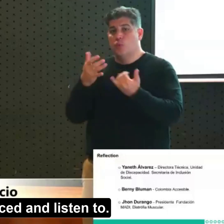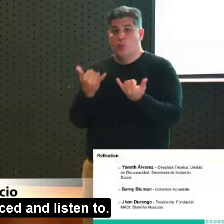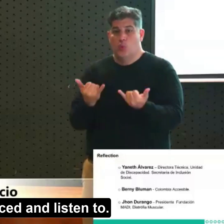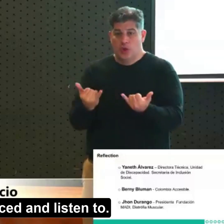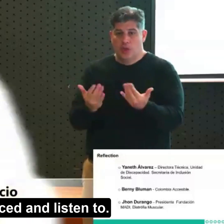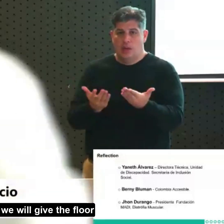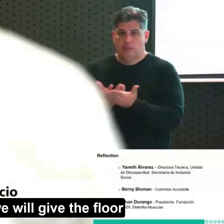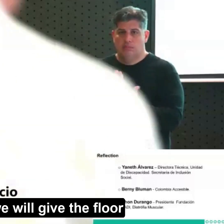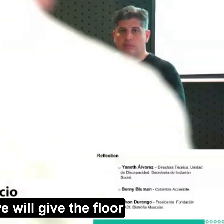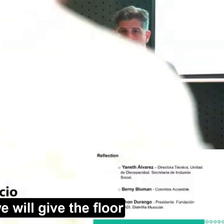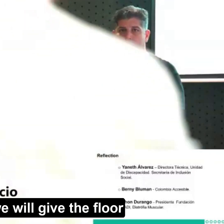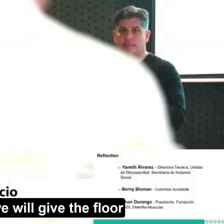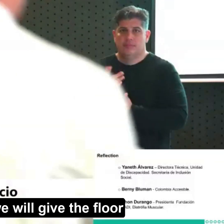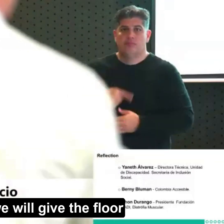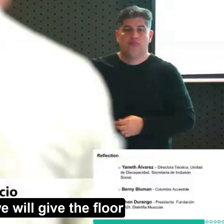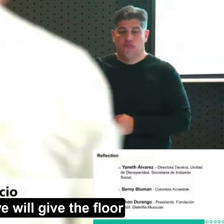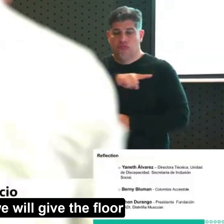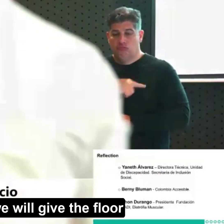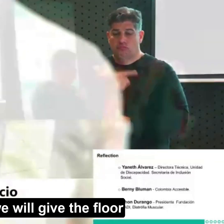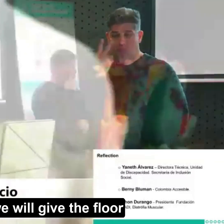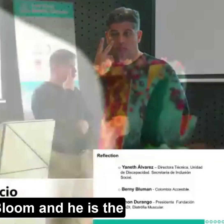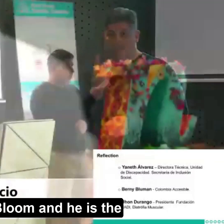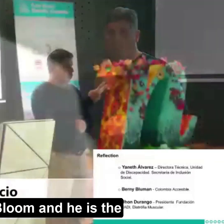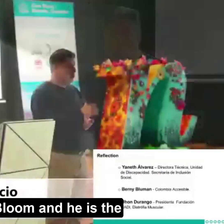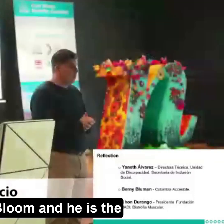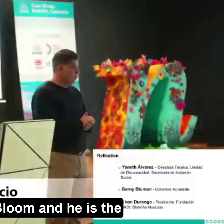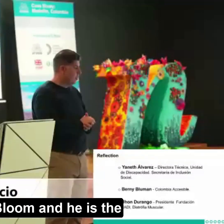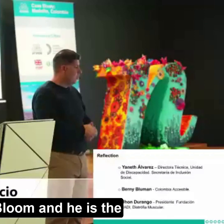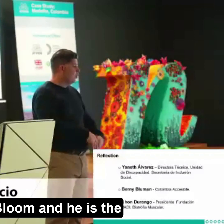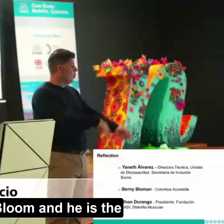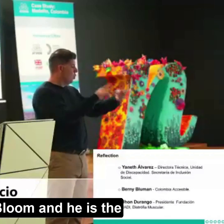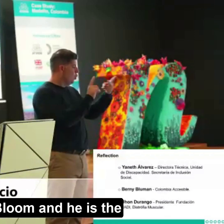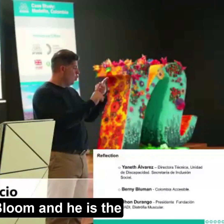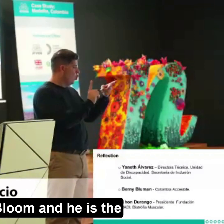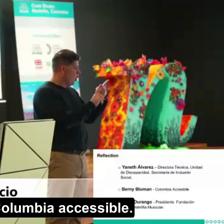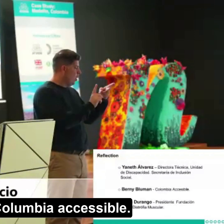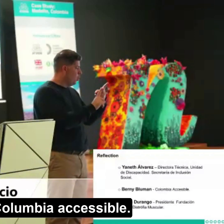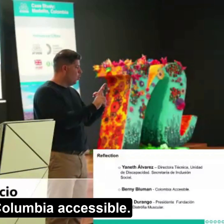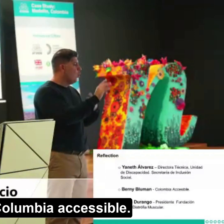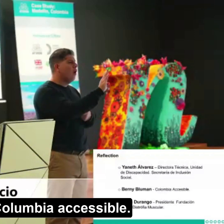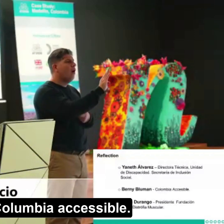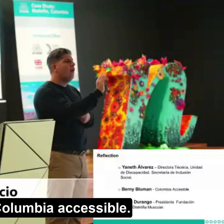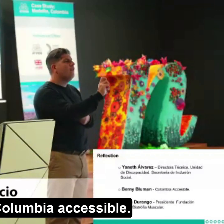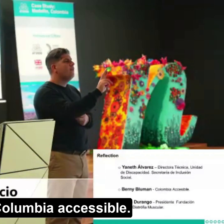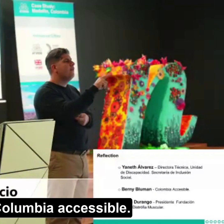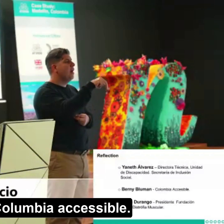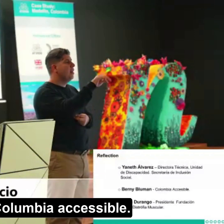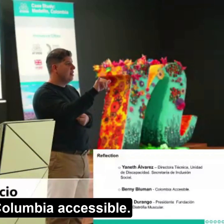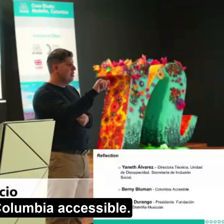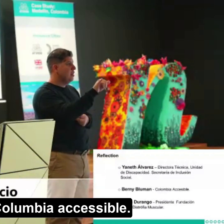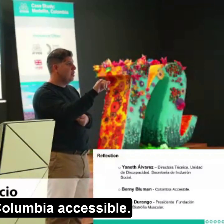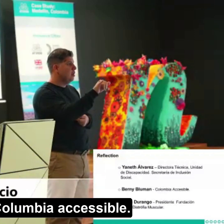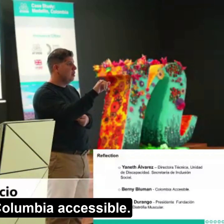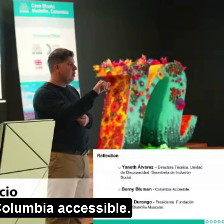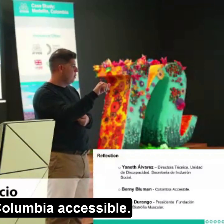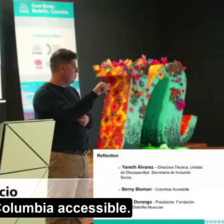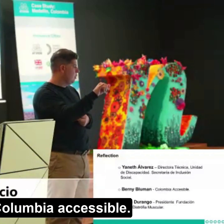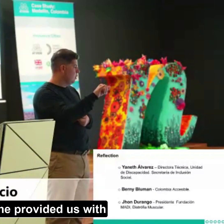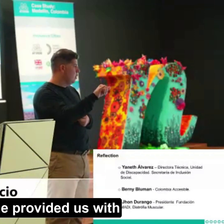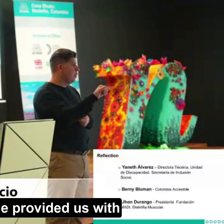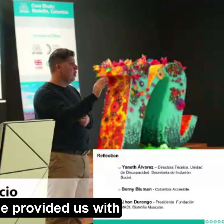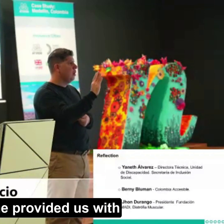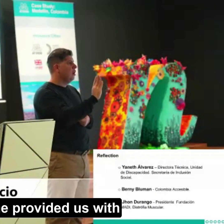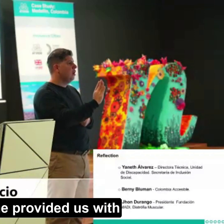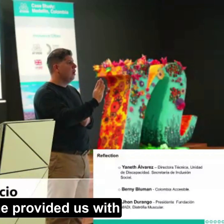experienced and listened to. And then we will give the floor to Bernie Blumen. He is the director of Columbia